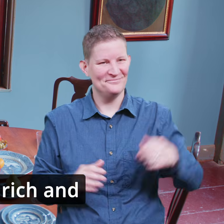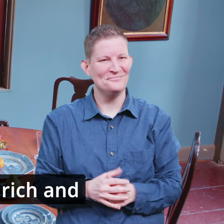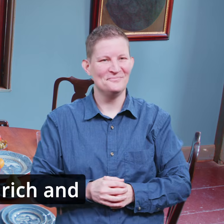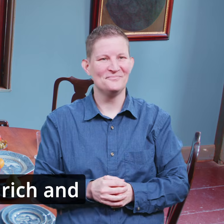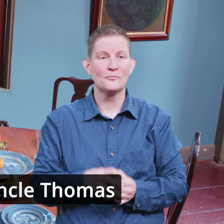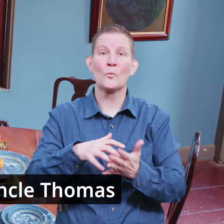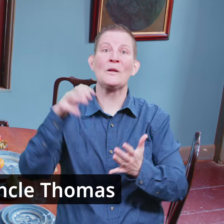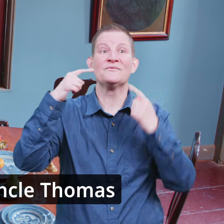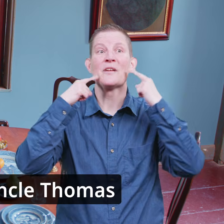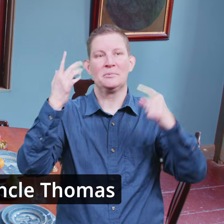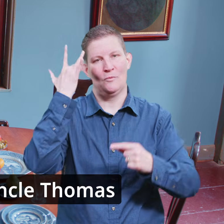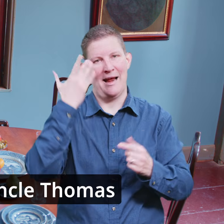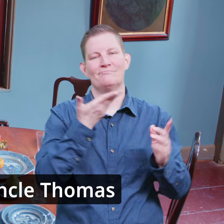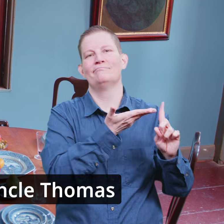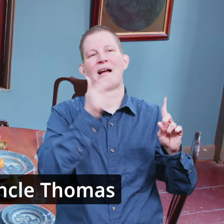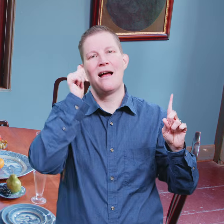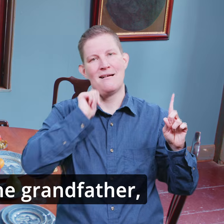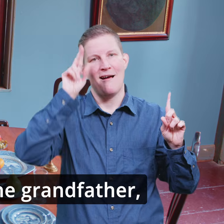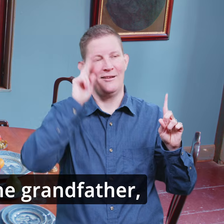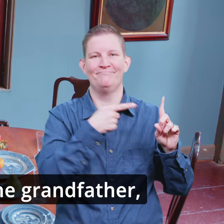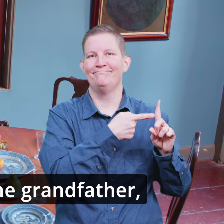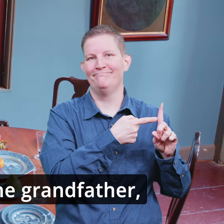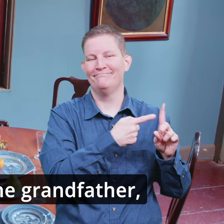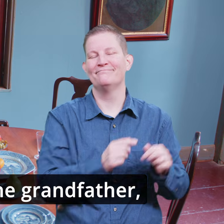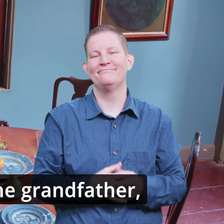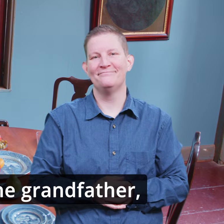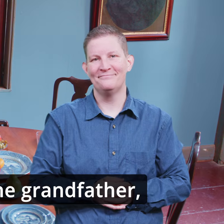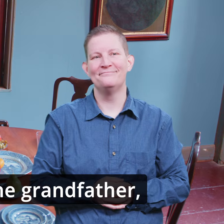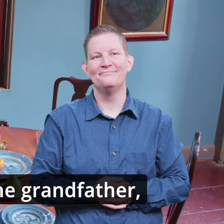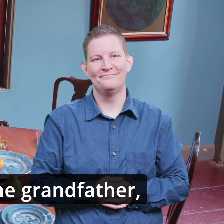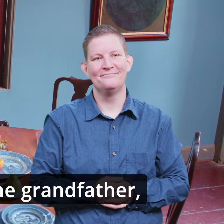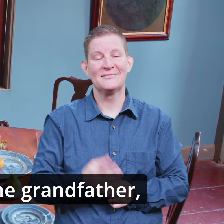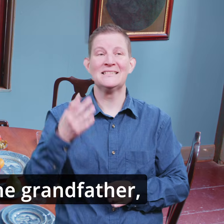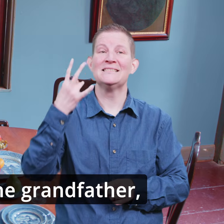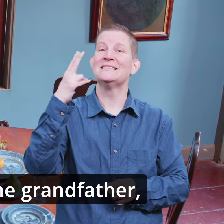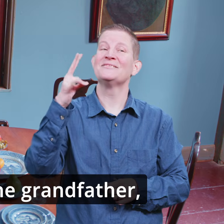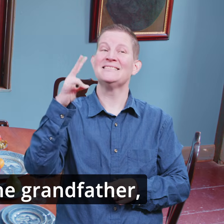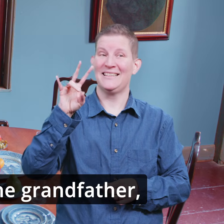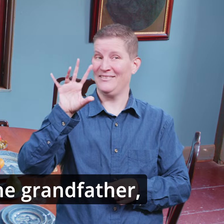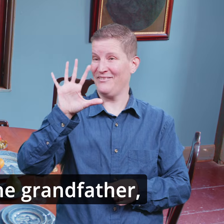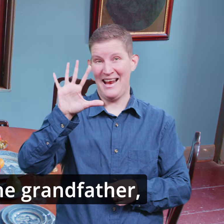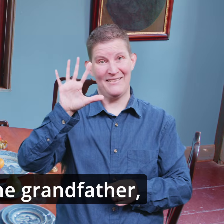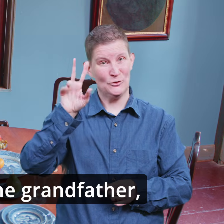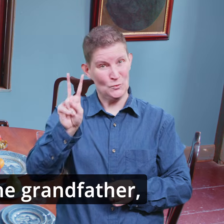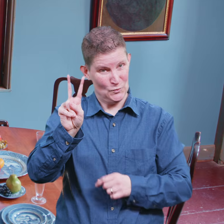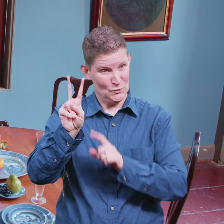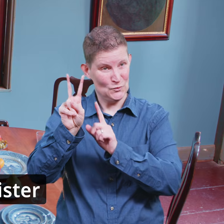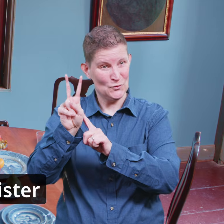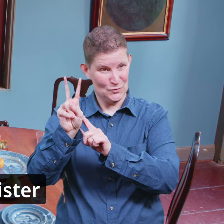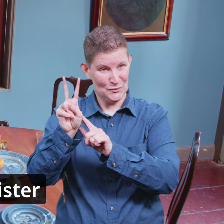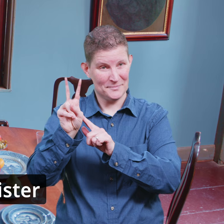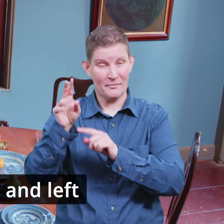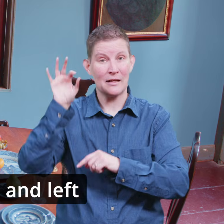John became rich and famous thanks to his uncle Thomas and Aunt Lydia. In 1752, the grandfather,